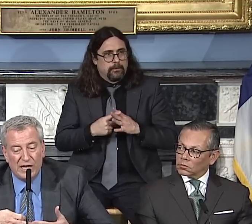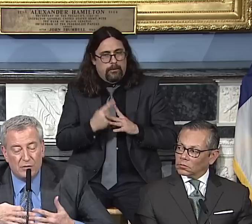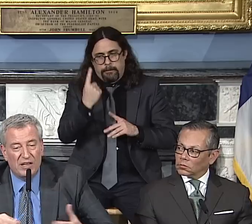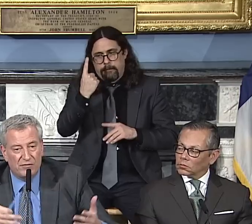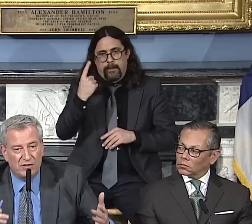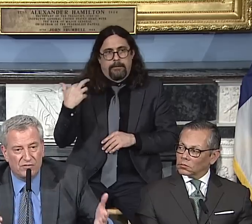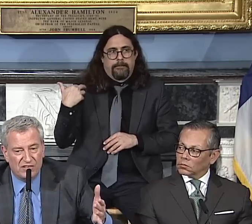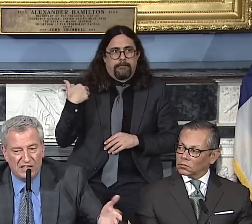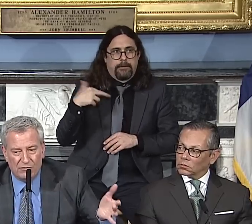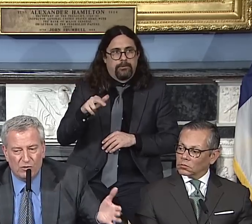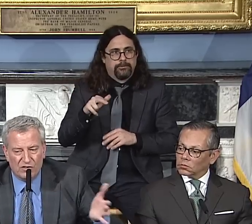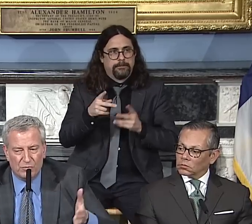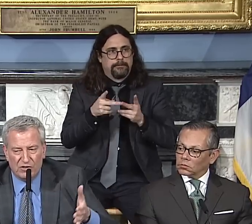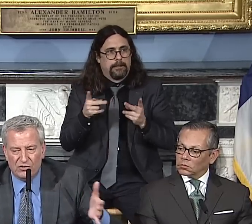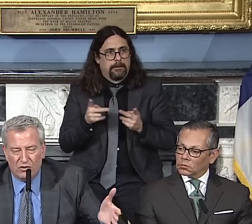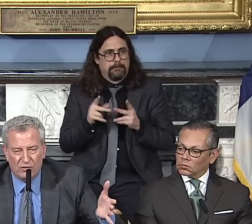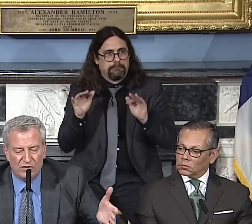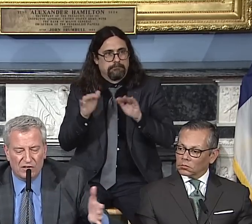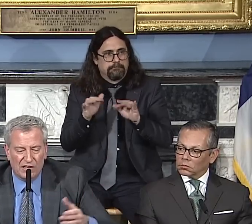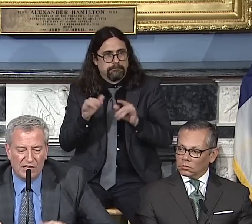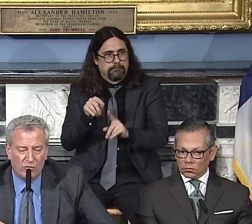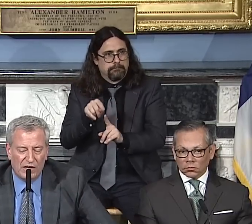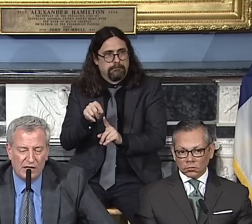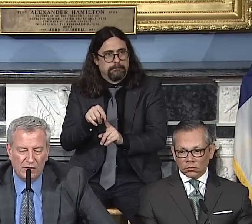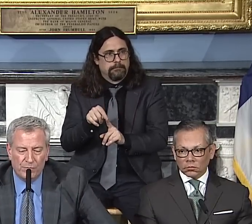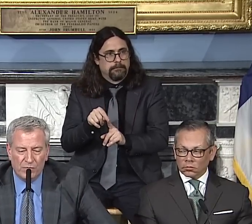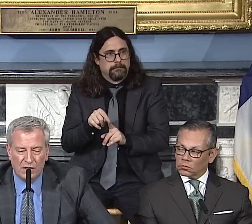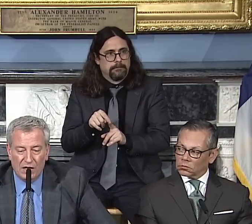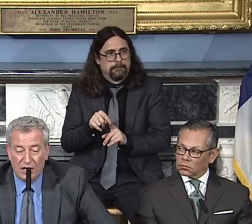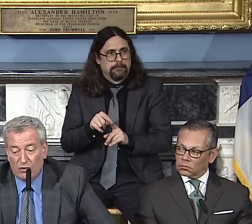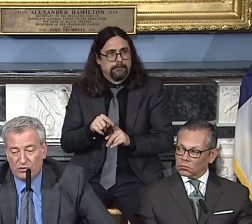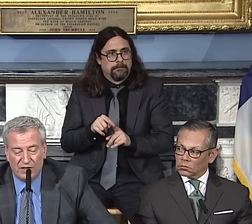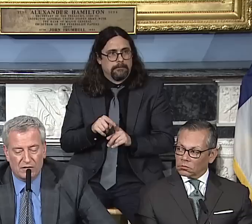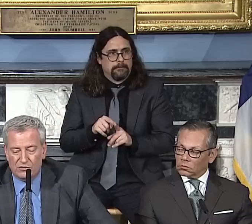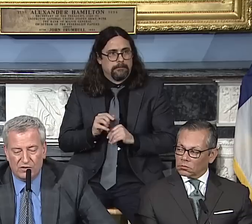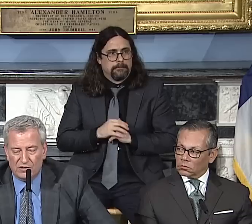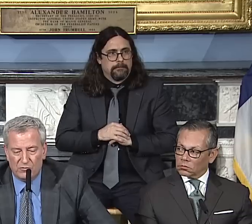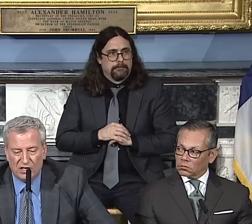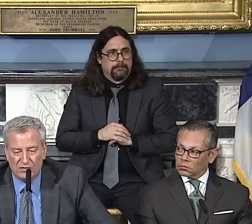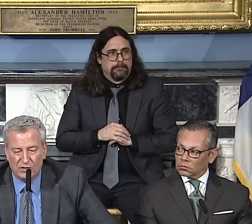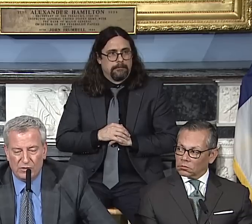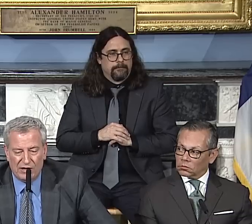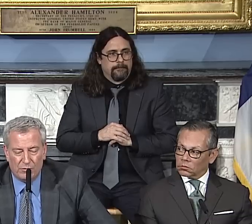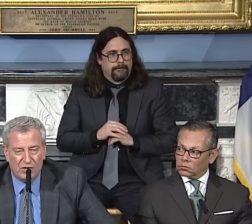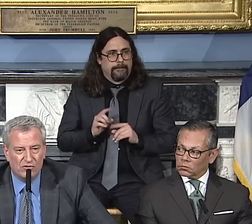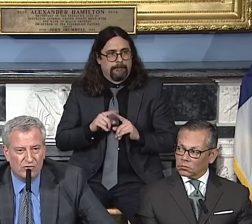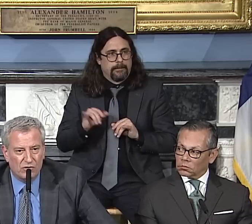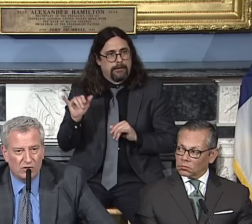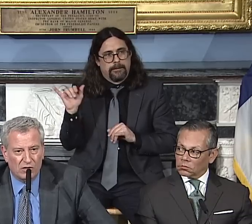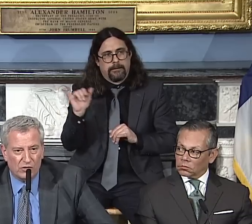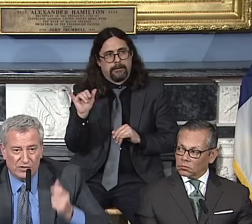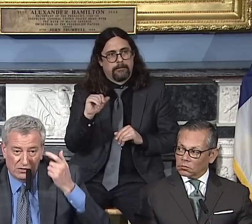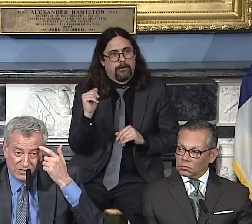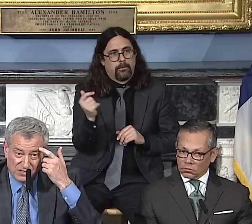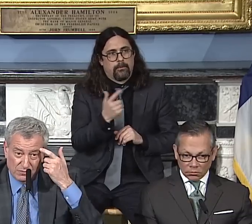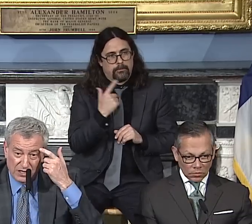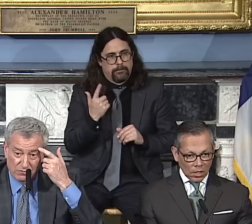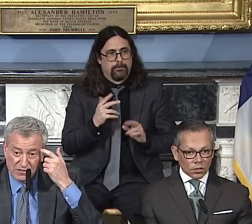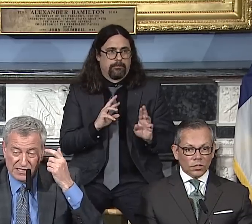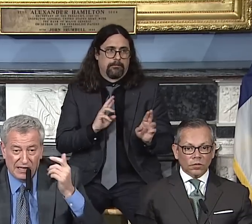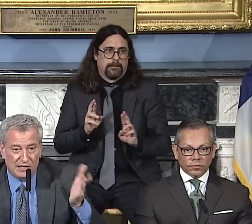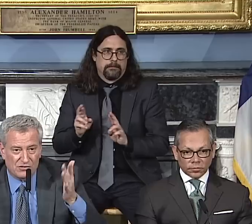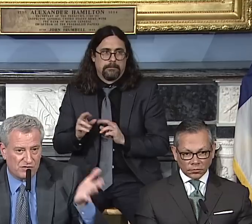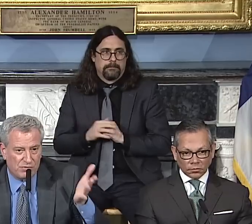to, we had the benefit of seeing everyone's experience, all of us, and getting ready. I also think it's just objectively we have a much stronger healthcare